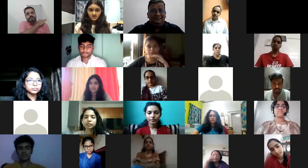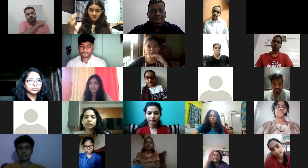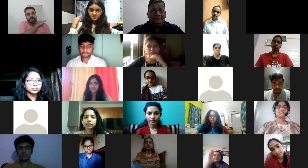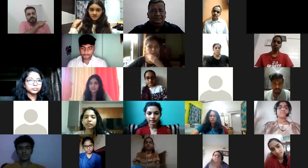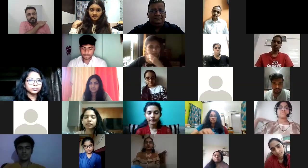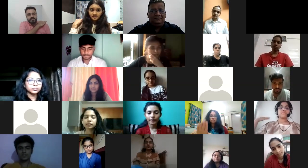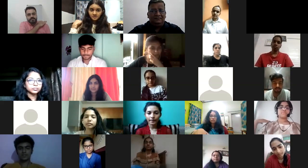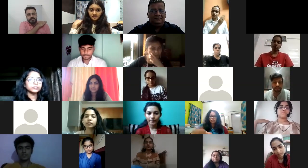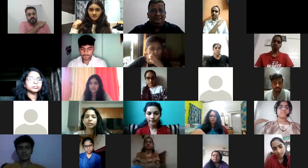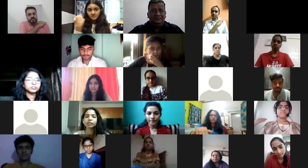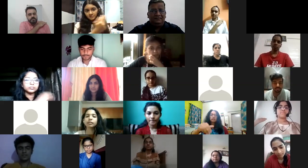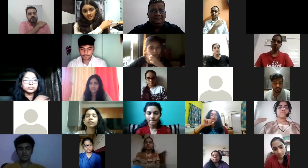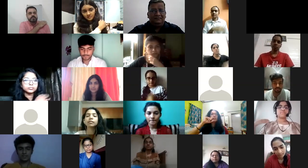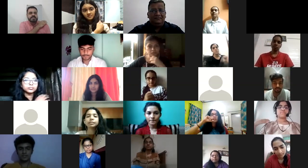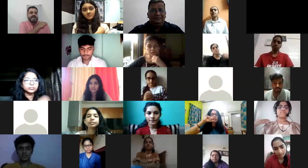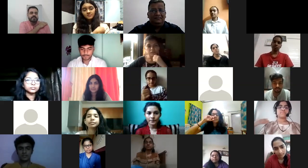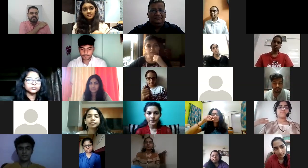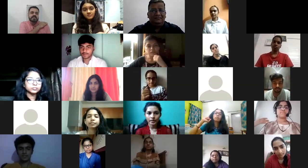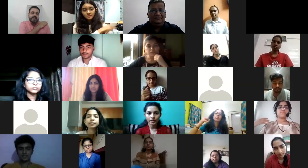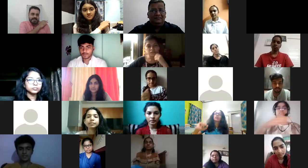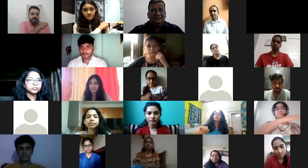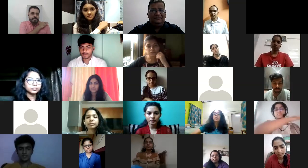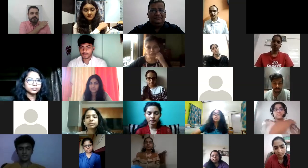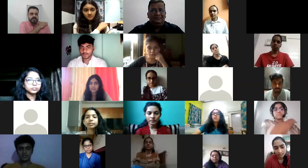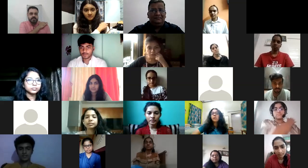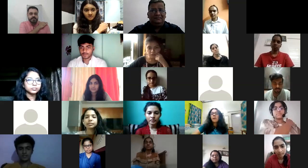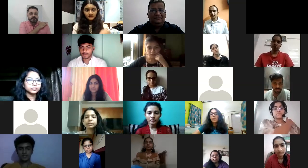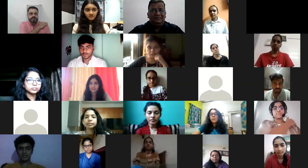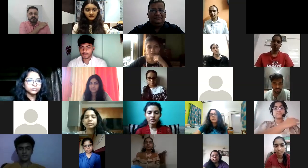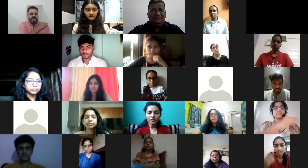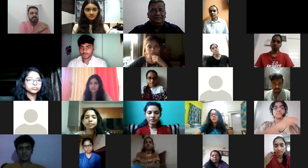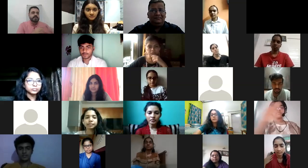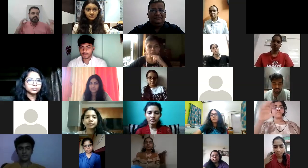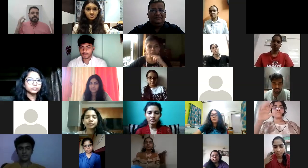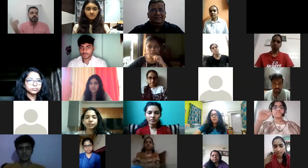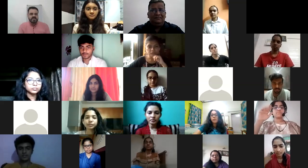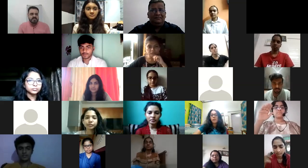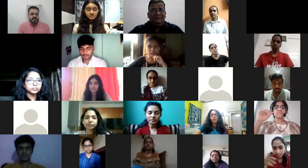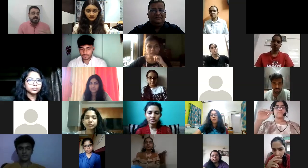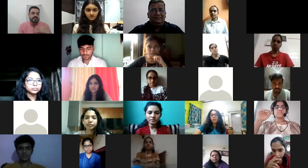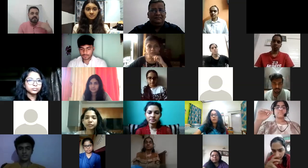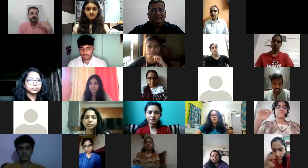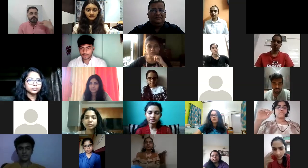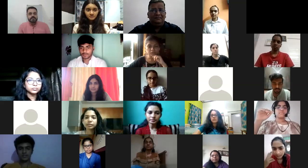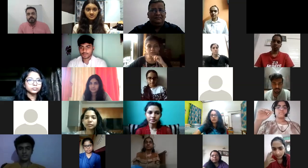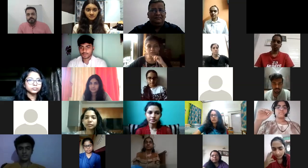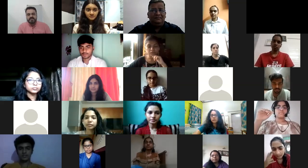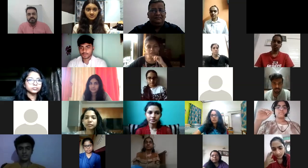shoulder. Okay, so which is an acceptable behavior, at least when you are in the known circles, unless the person opposite doesn't